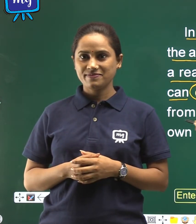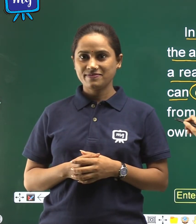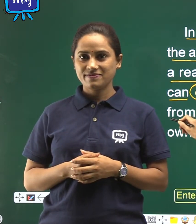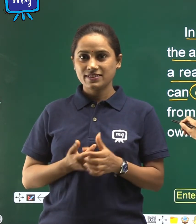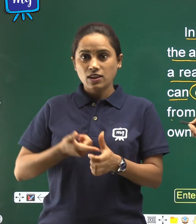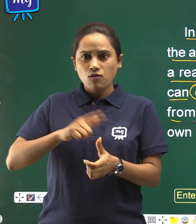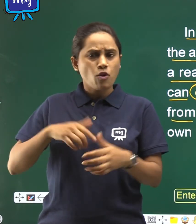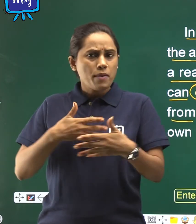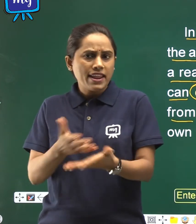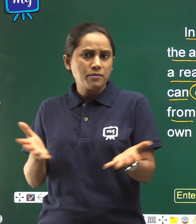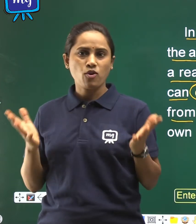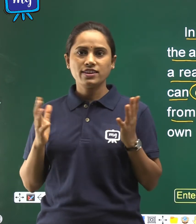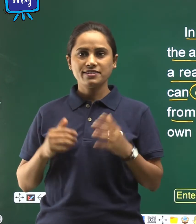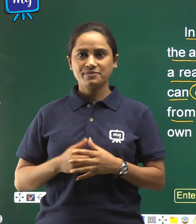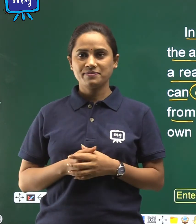from any point